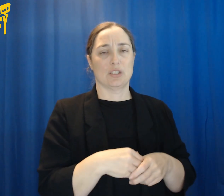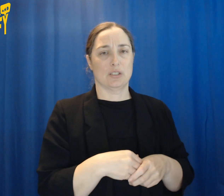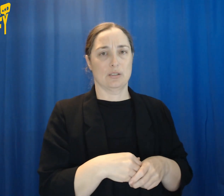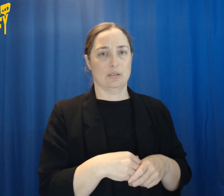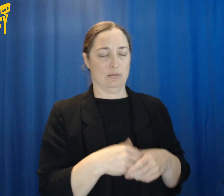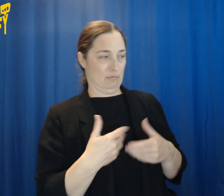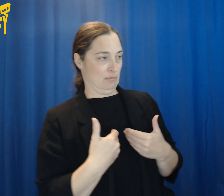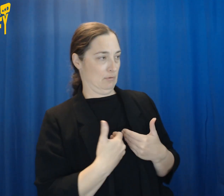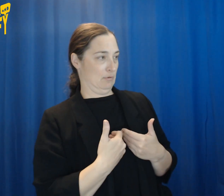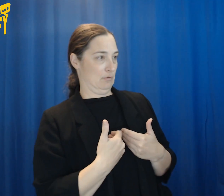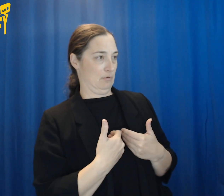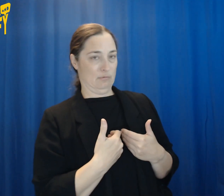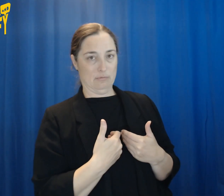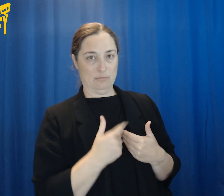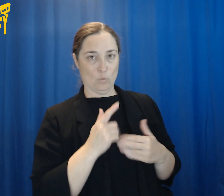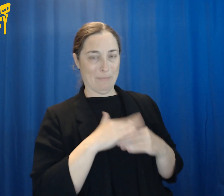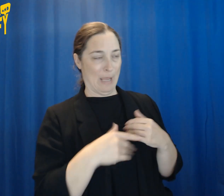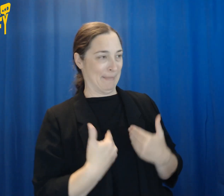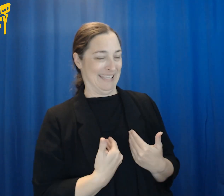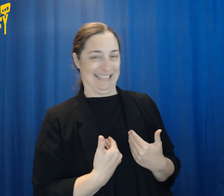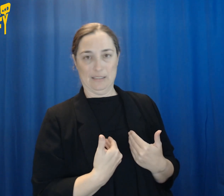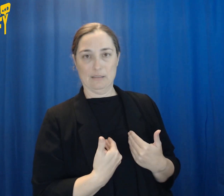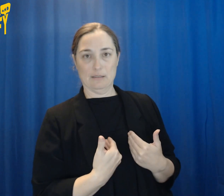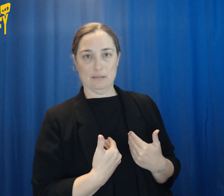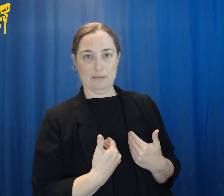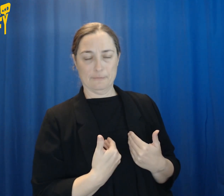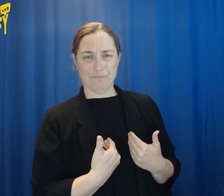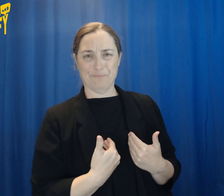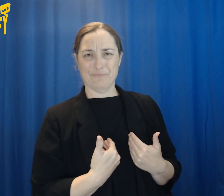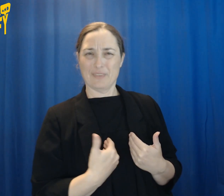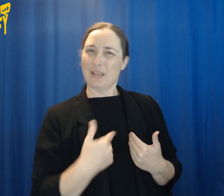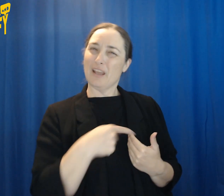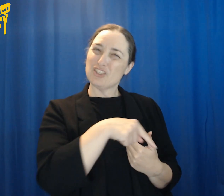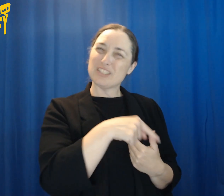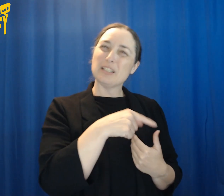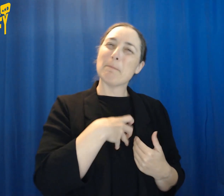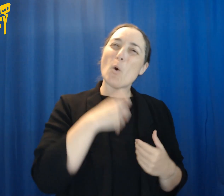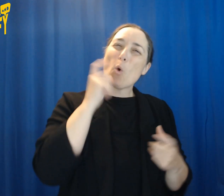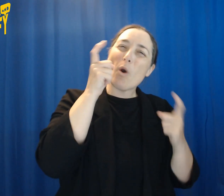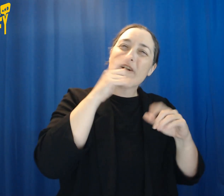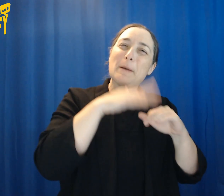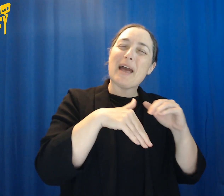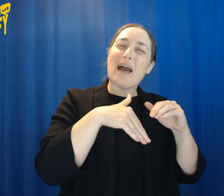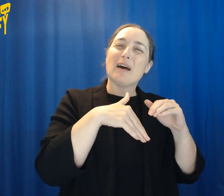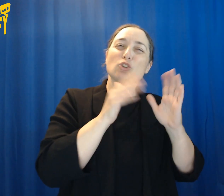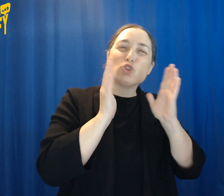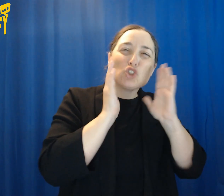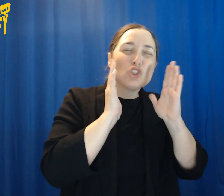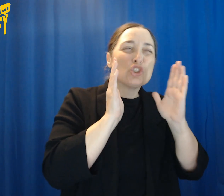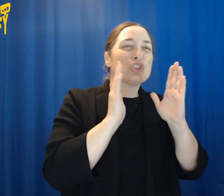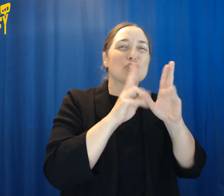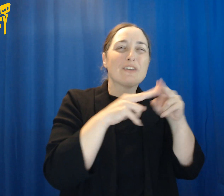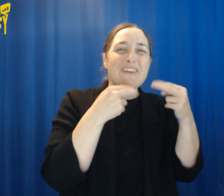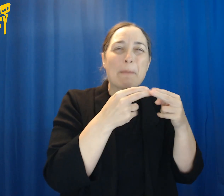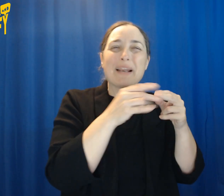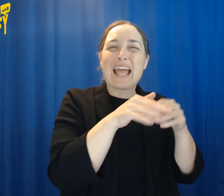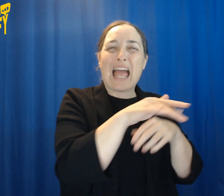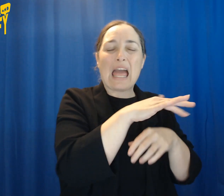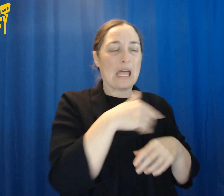to interact with, like people at church, relatives, and things like that. And I was like,